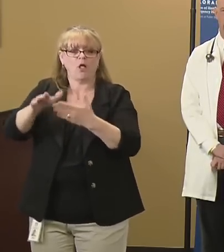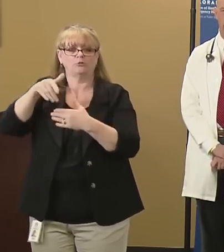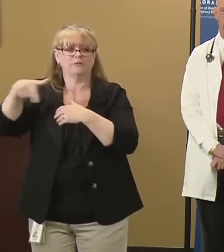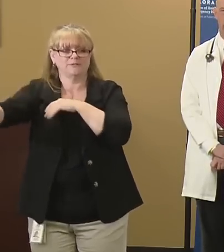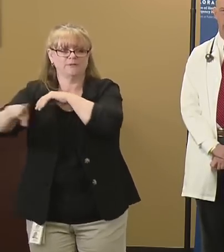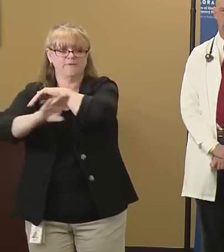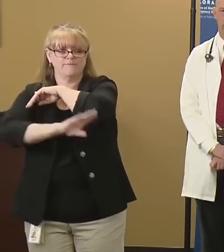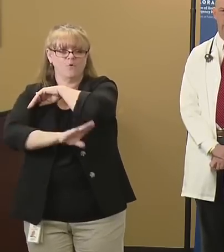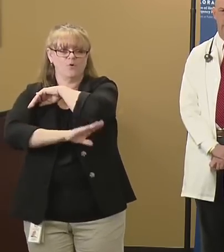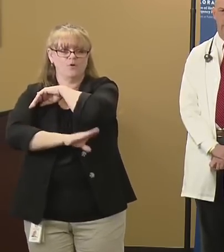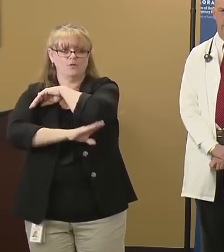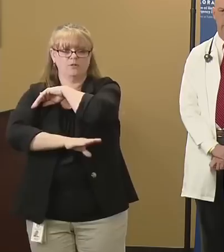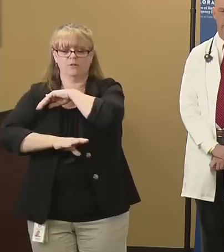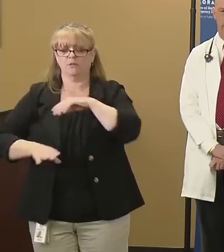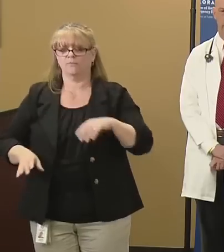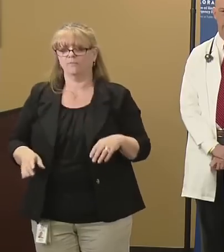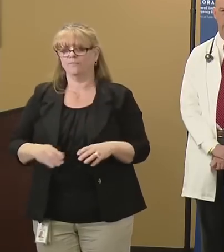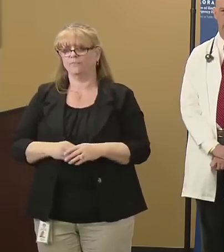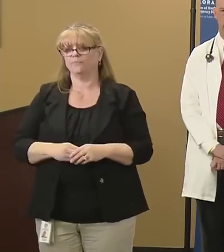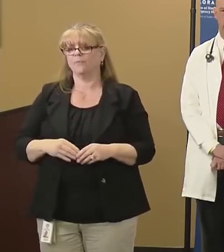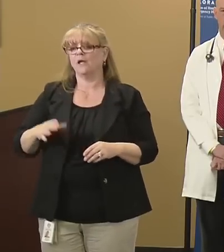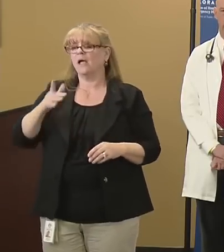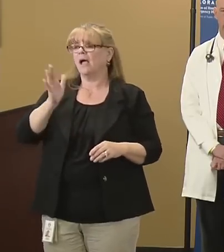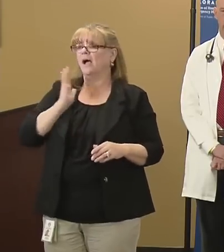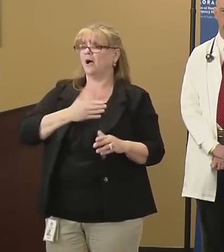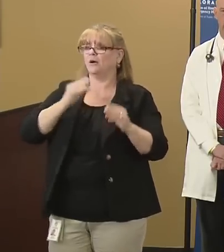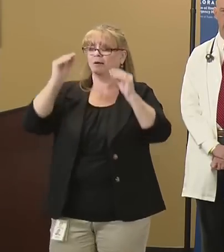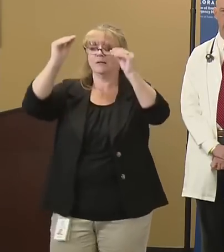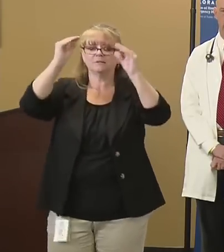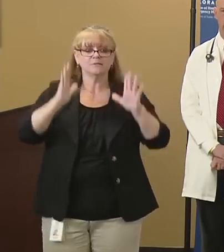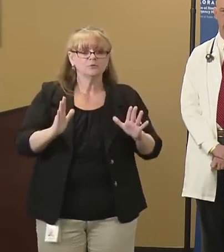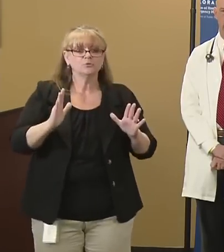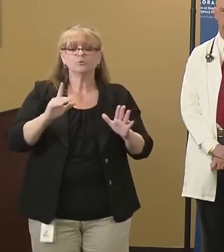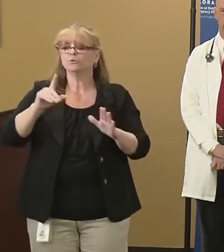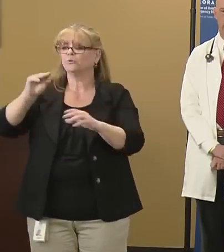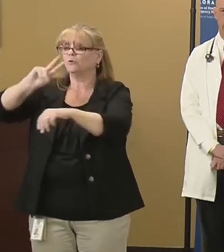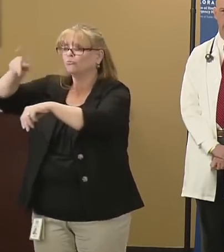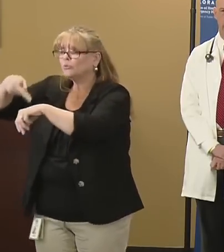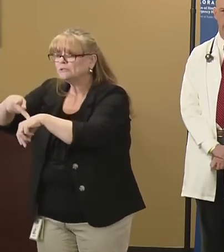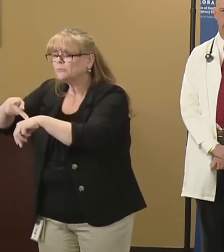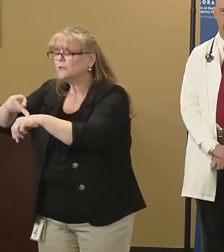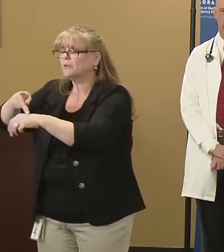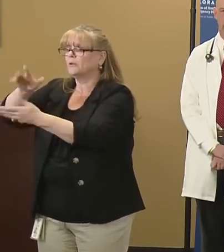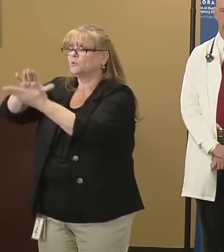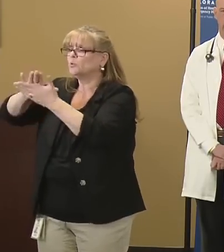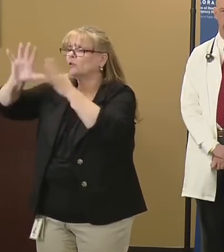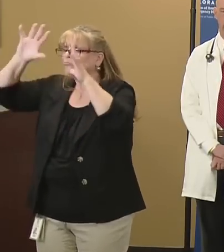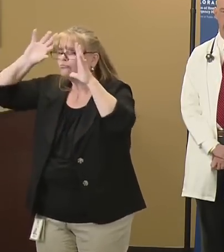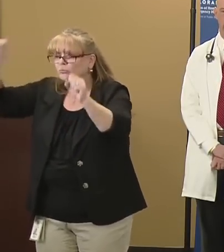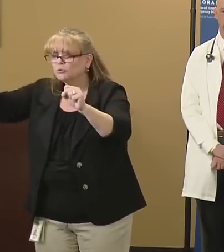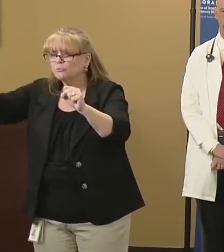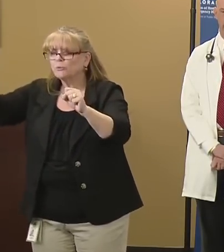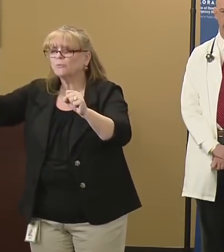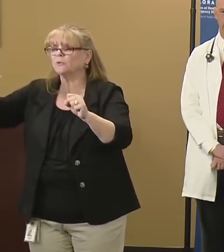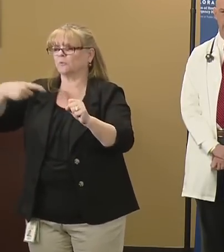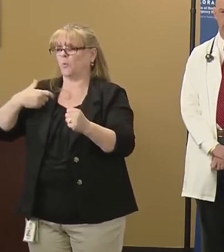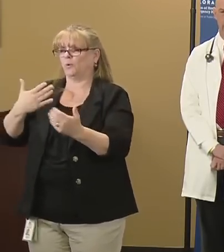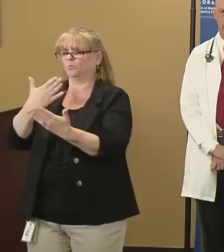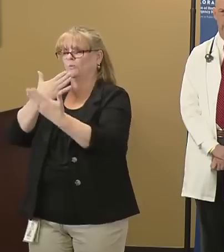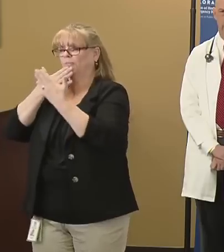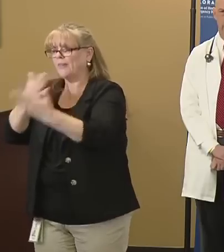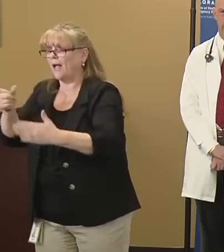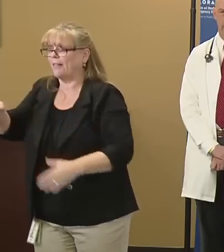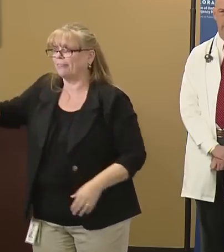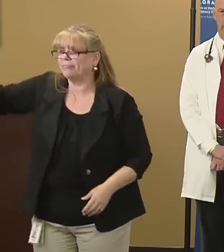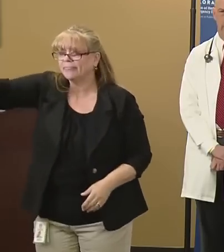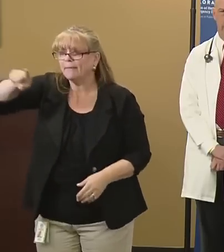of our teachers, our superintendents, our principals, everybody in education. Thank you to the school districts that are stepping up. And for those that